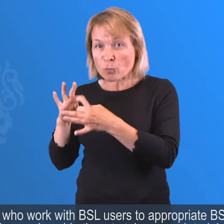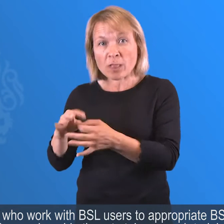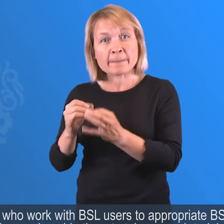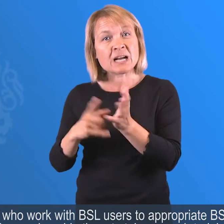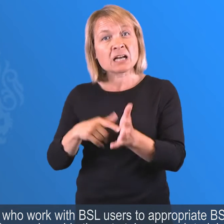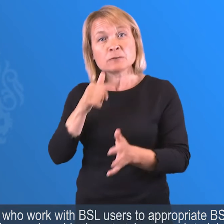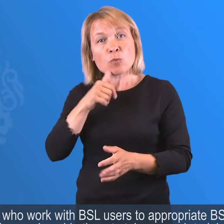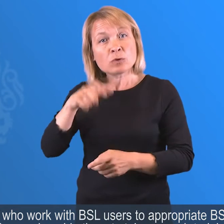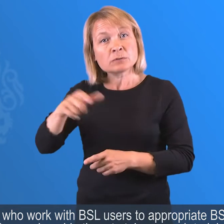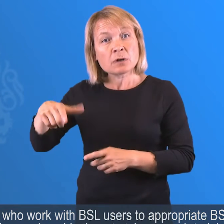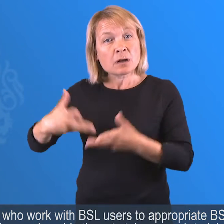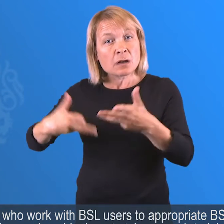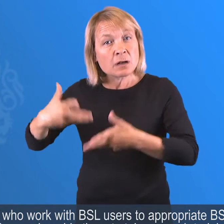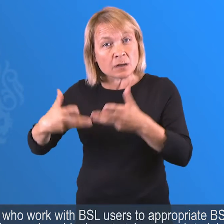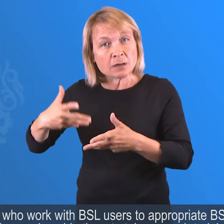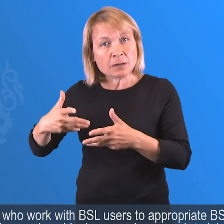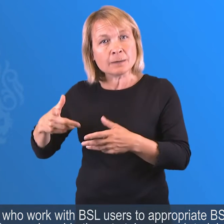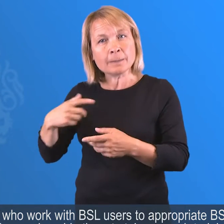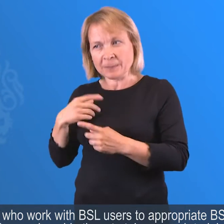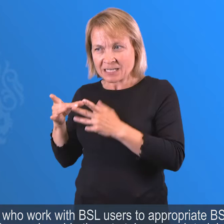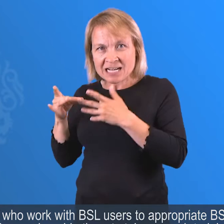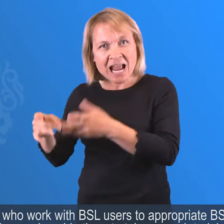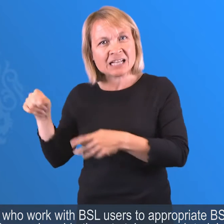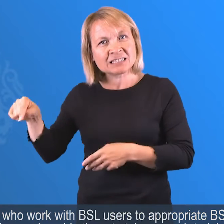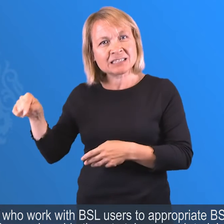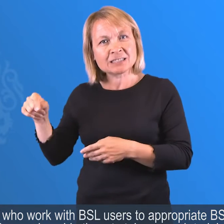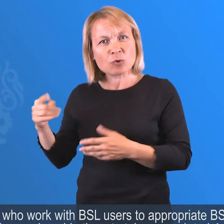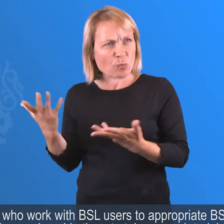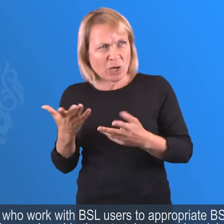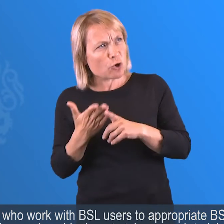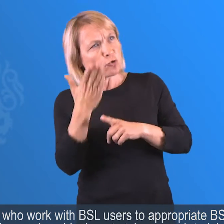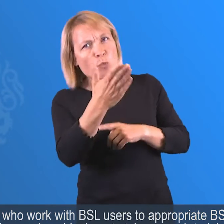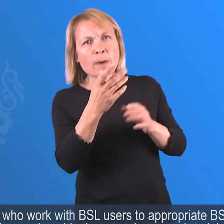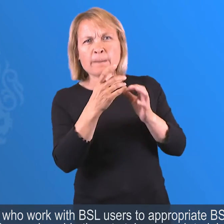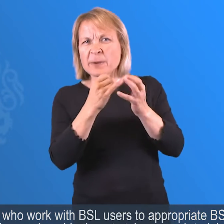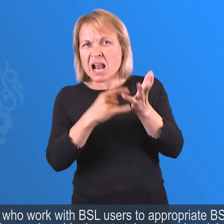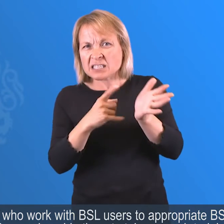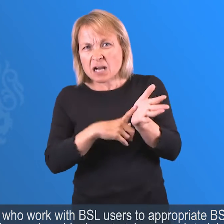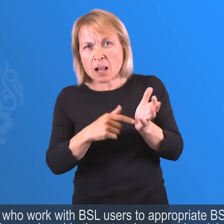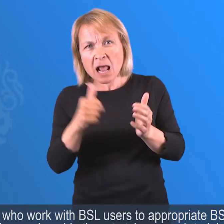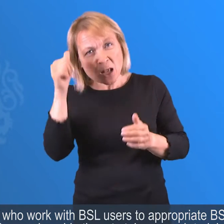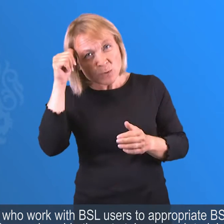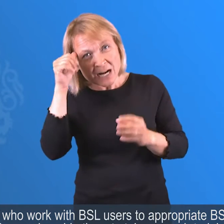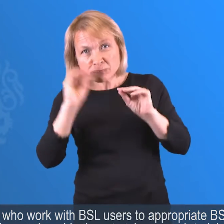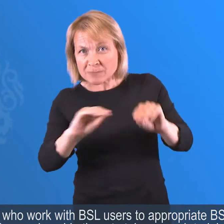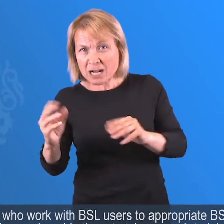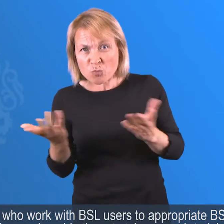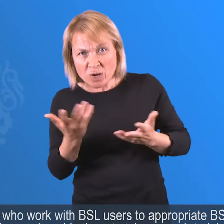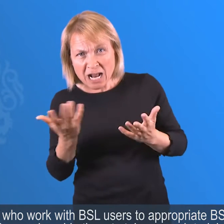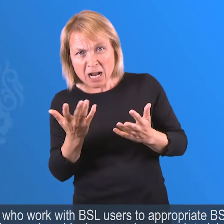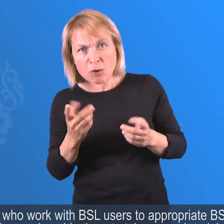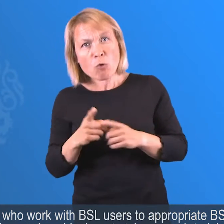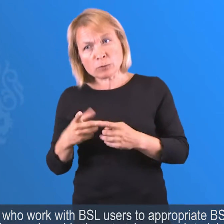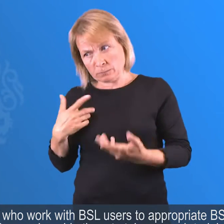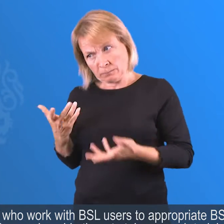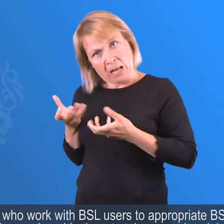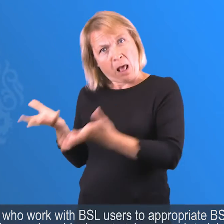Signpost staff who work with BSL users to appropriate BSL awareness training and enable them to take up such